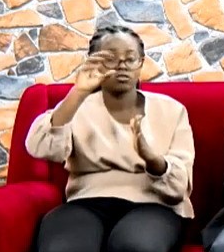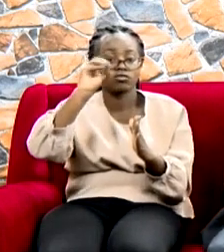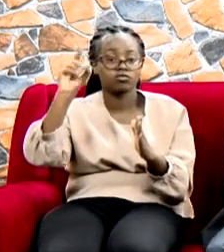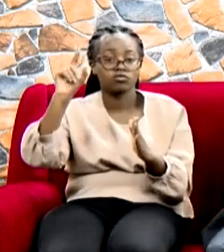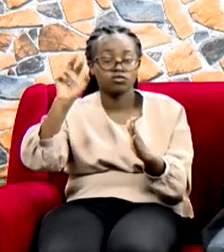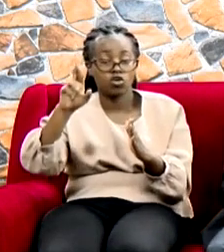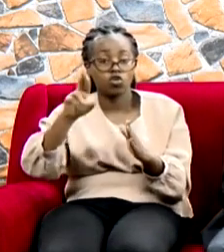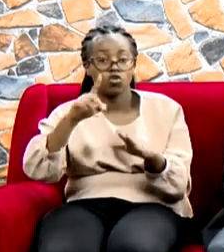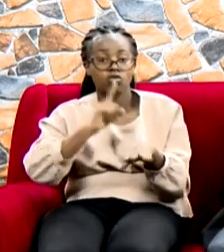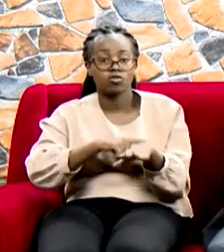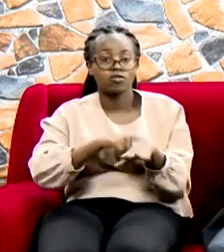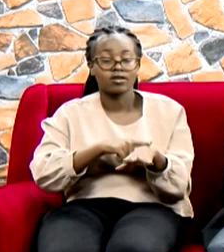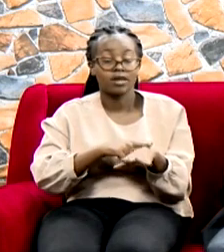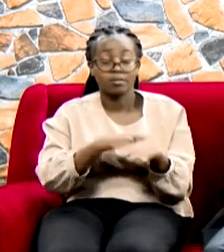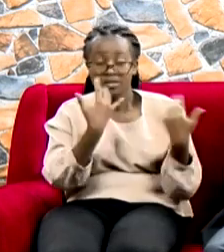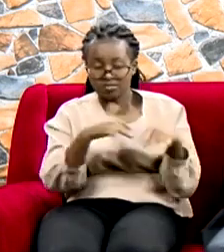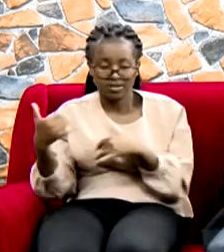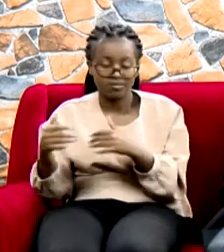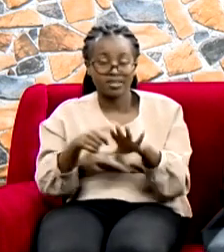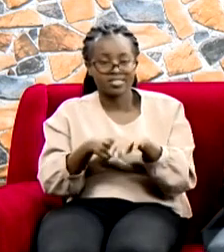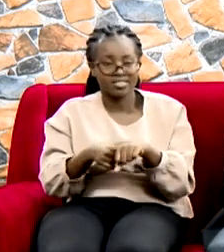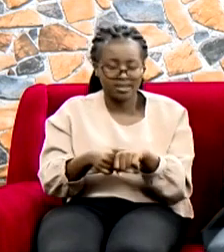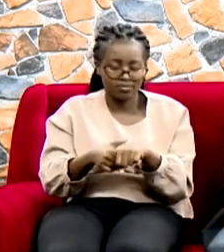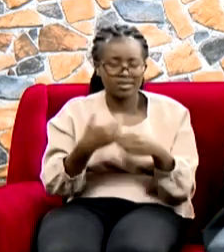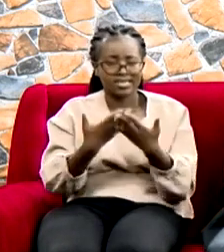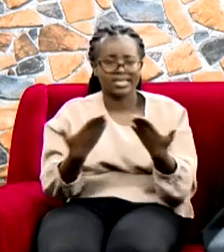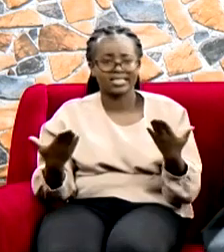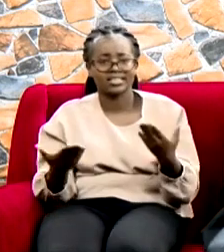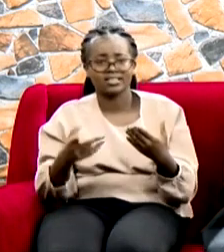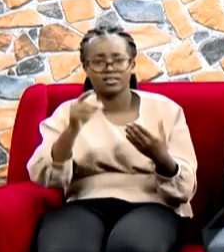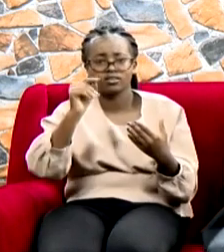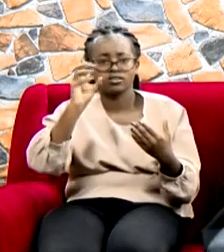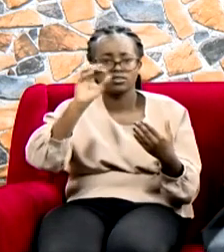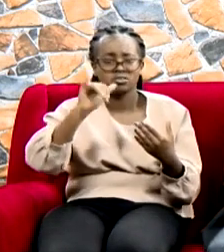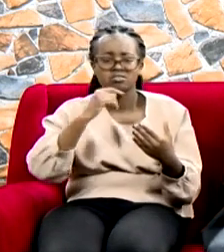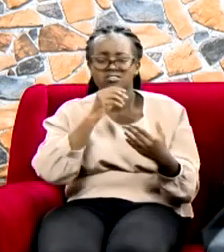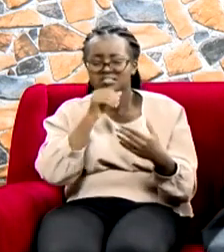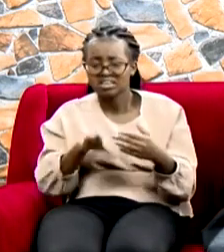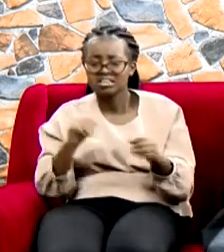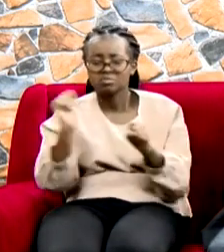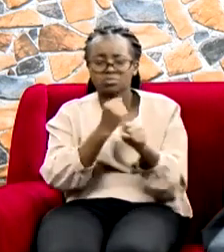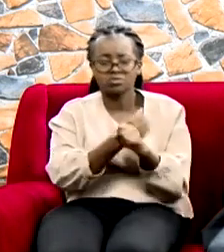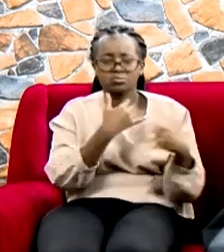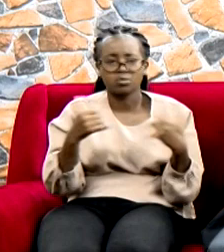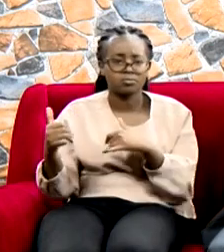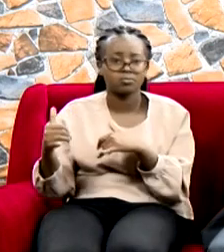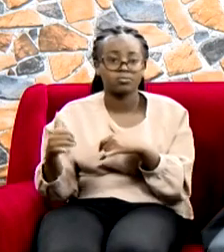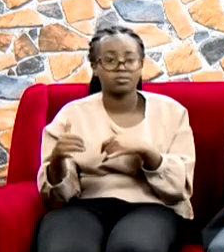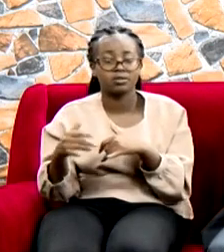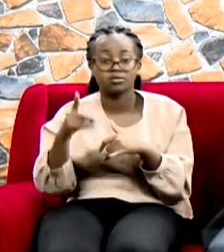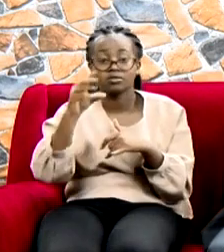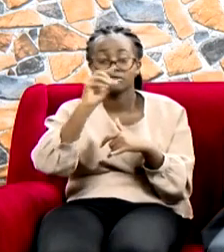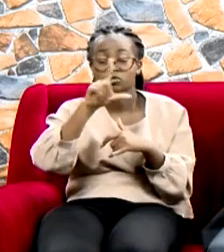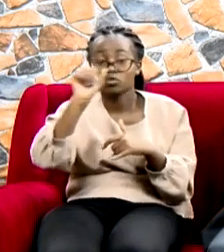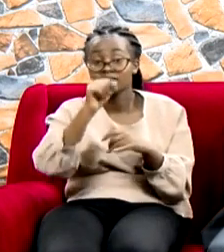Floor time is just play therapy. Okay. Yeah, get a variety of toys. Don't say my son cannot play with dolls. Your son will play with